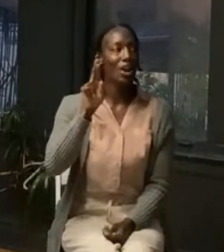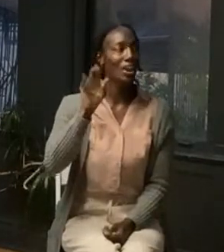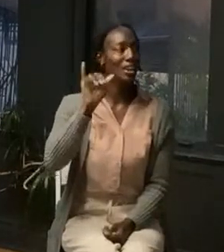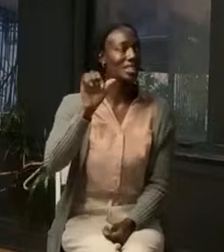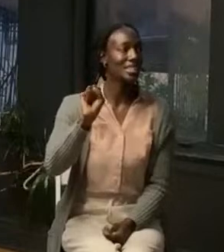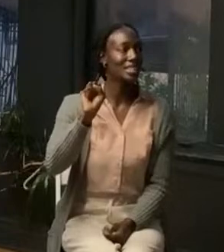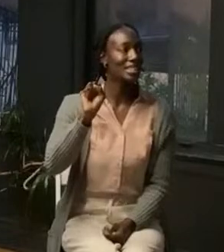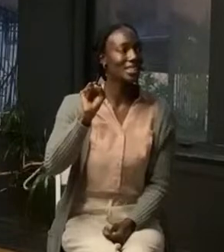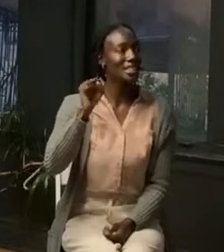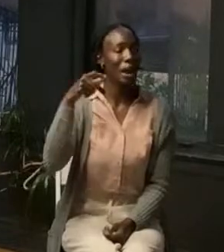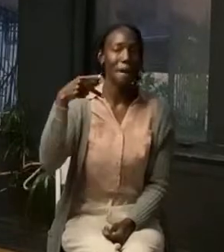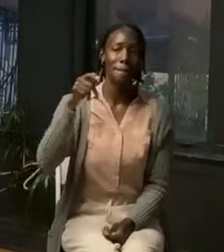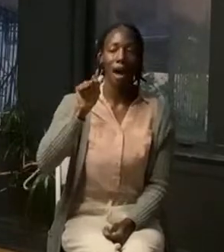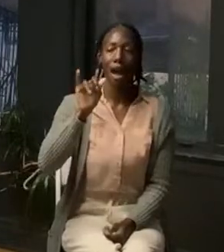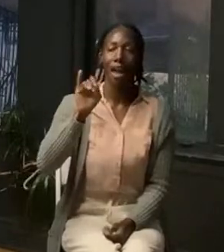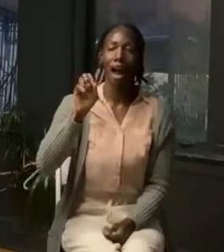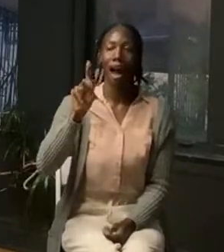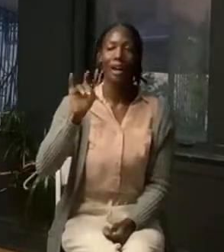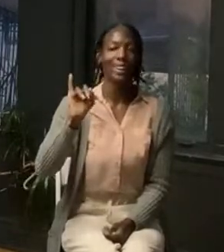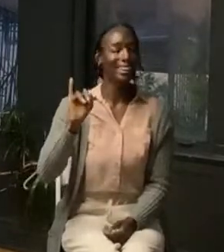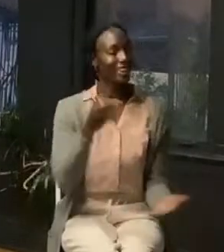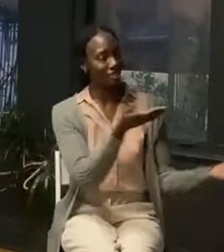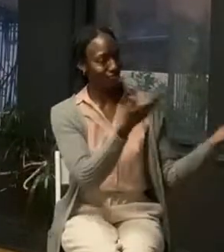Bayaki. Regina Harris Bayaki.